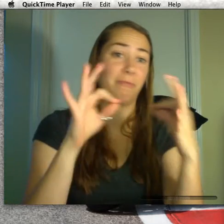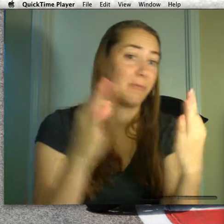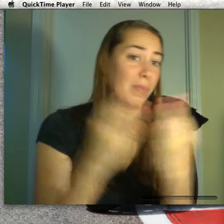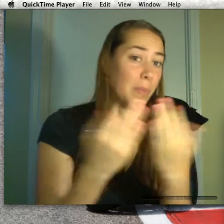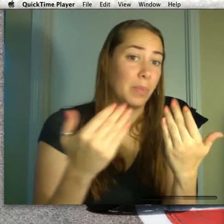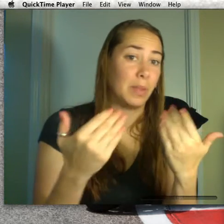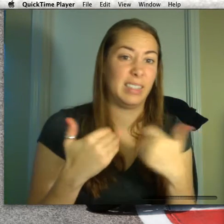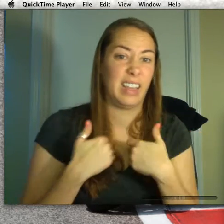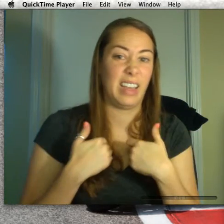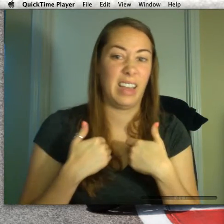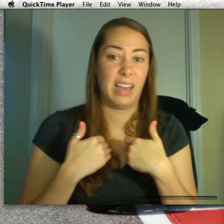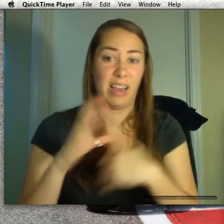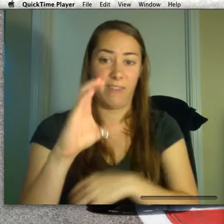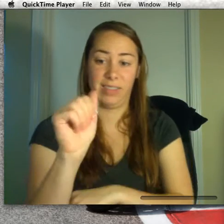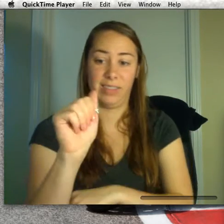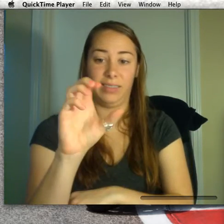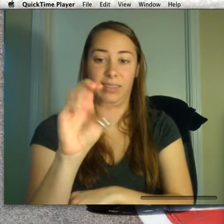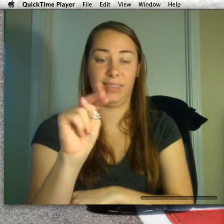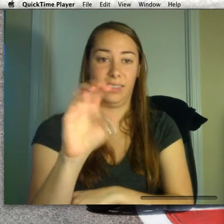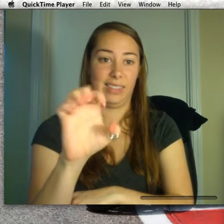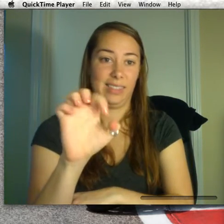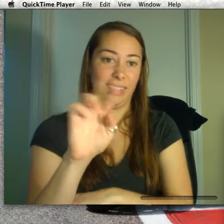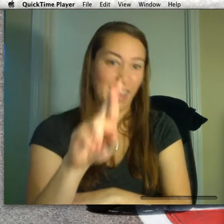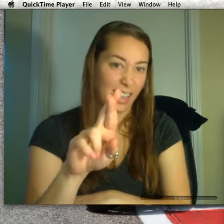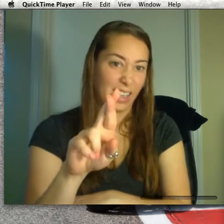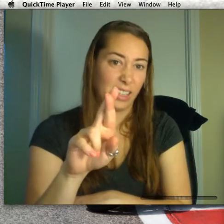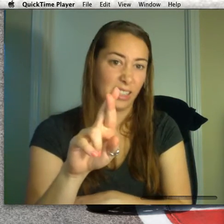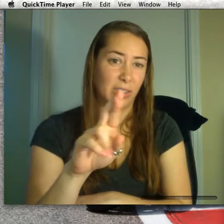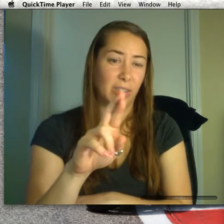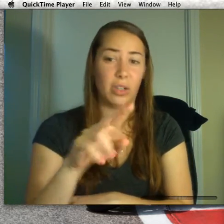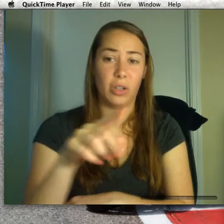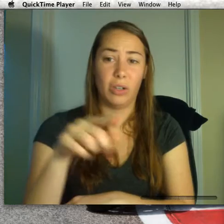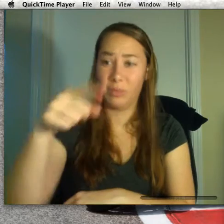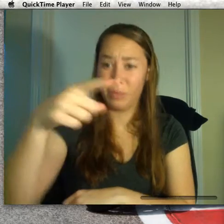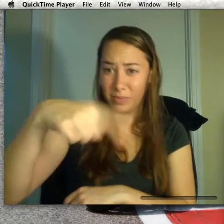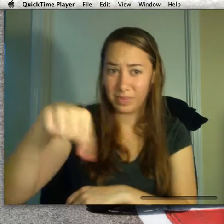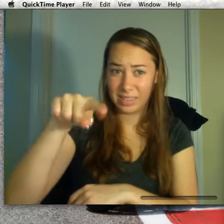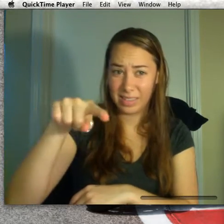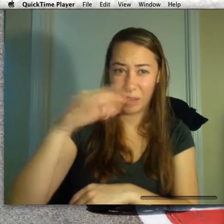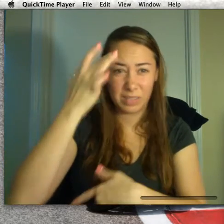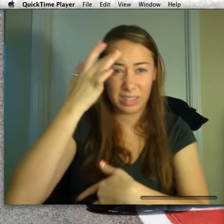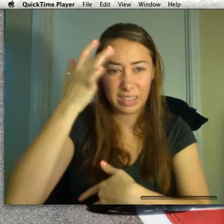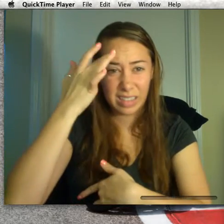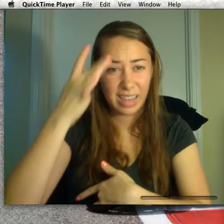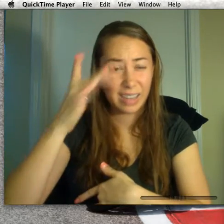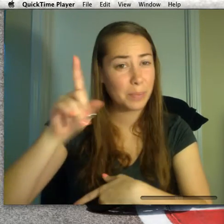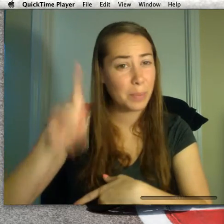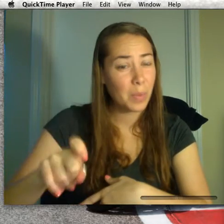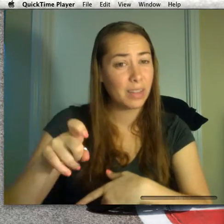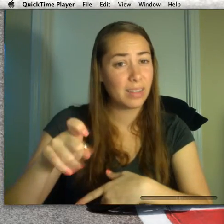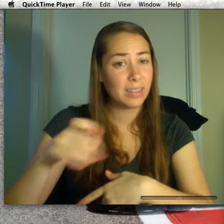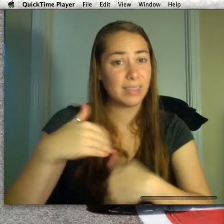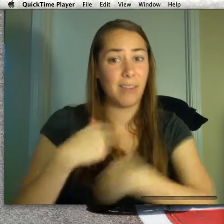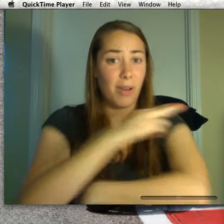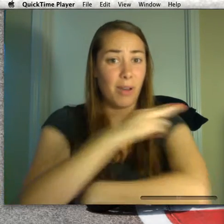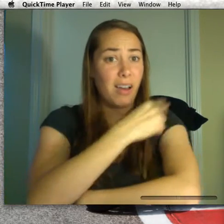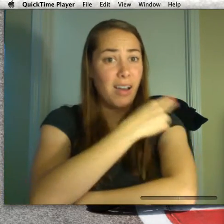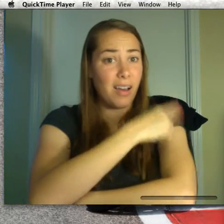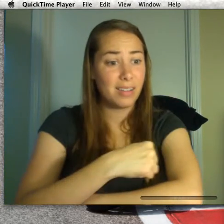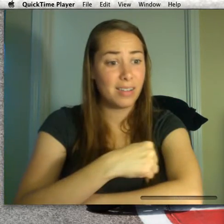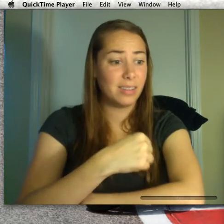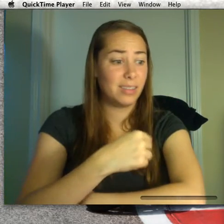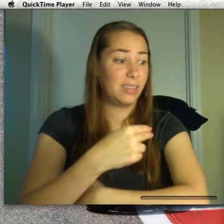Breast cancer, raise your hand. Any kind of cancer, raise your hand. I should do that only because as